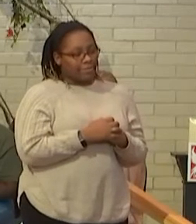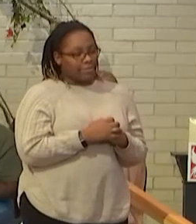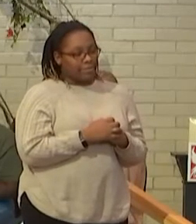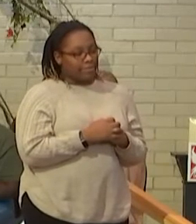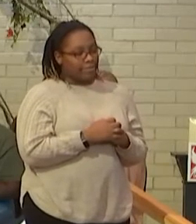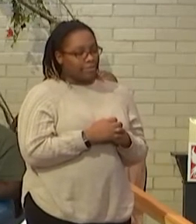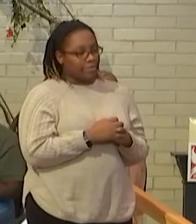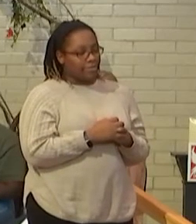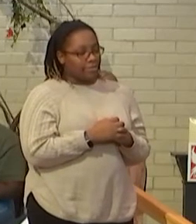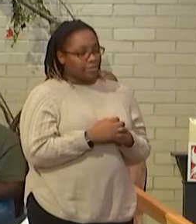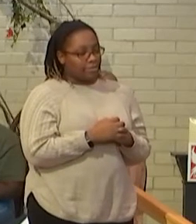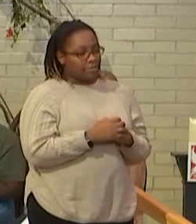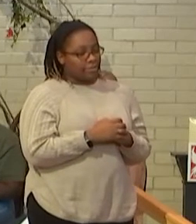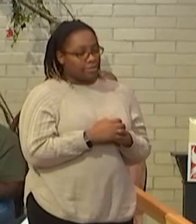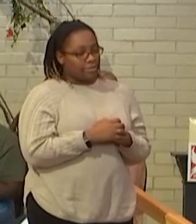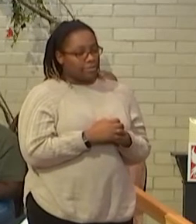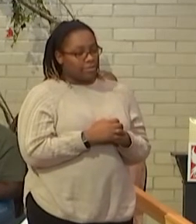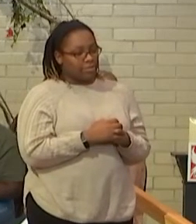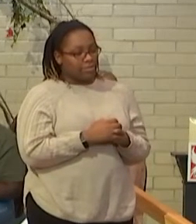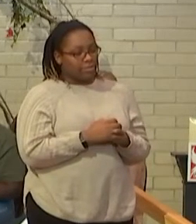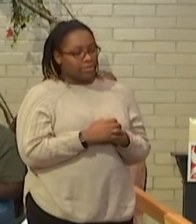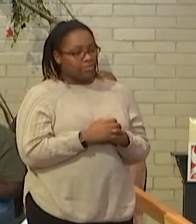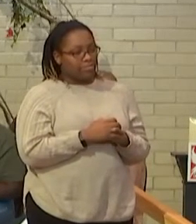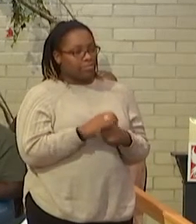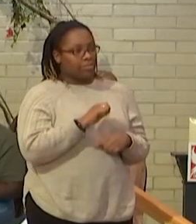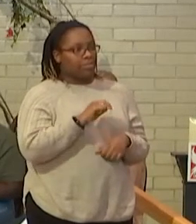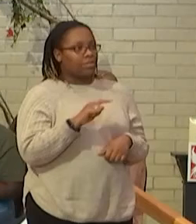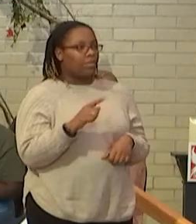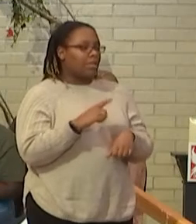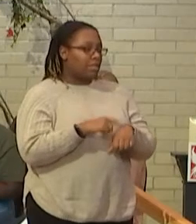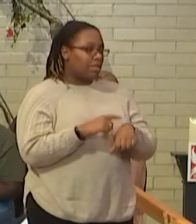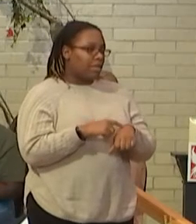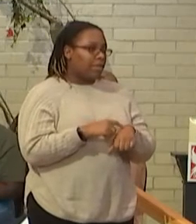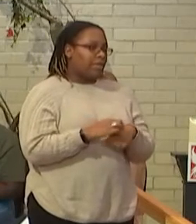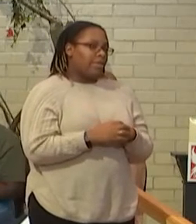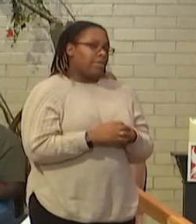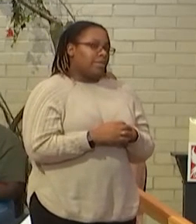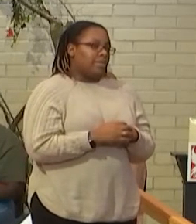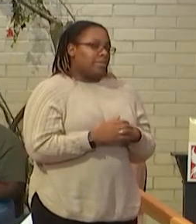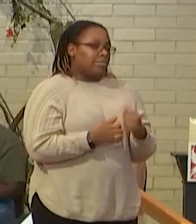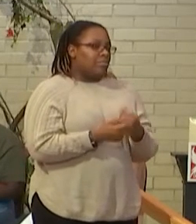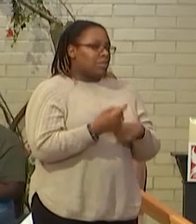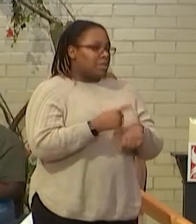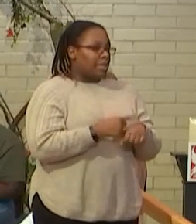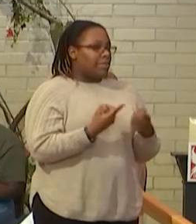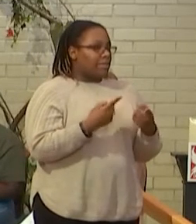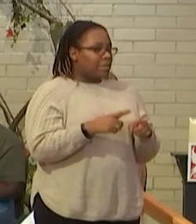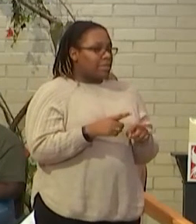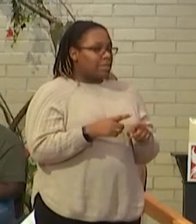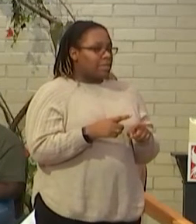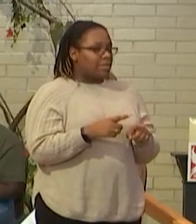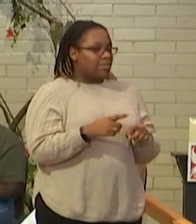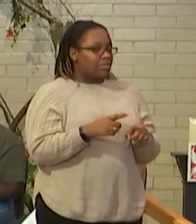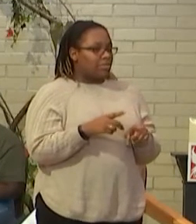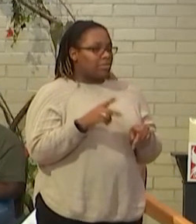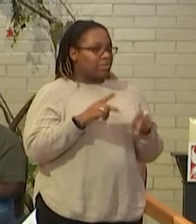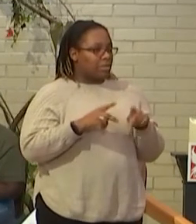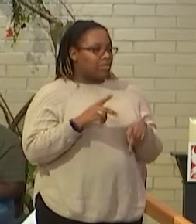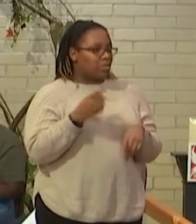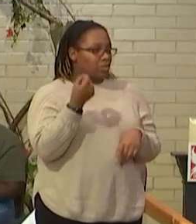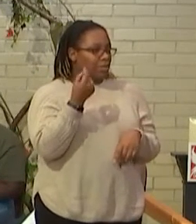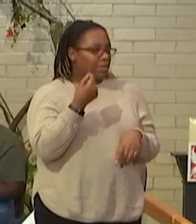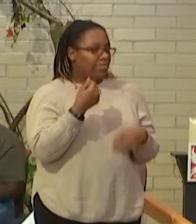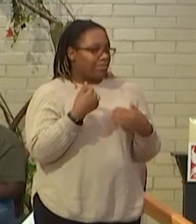all the time, and it's usually, you know, when they find out that I have MS, they say, "Oh,